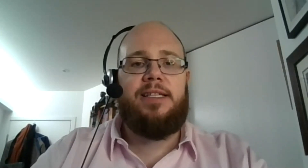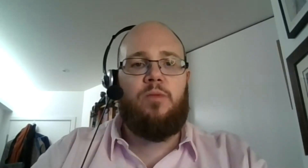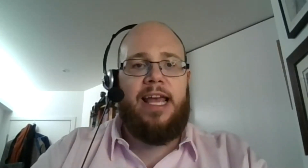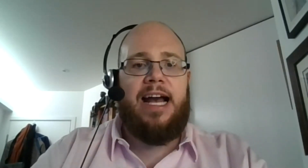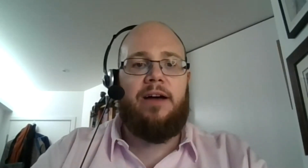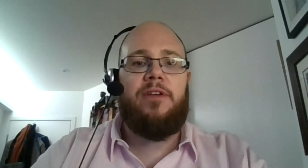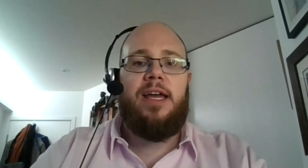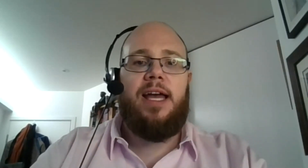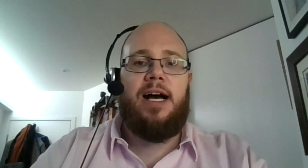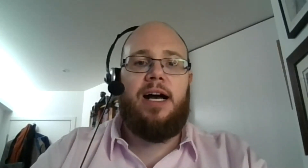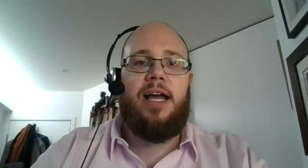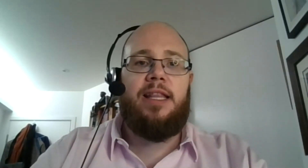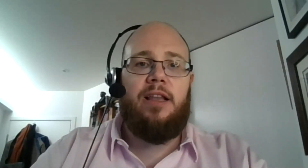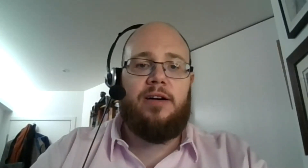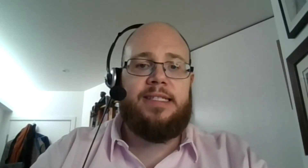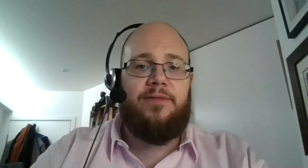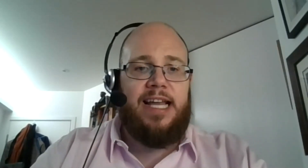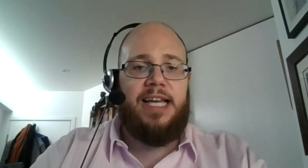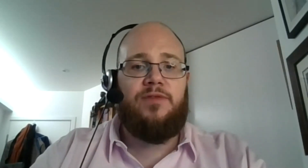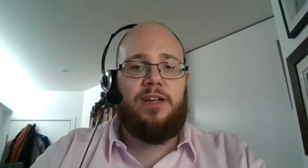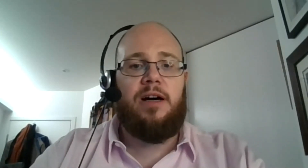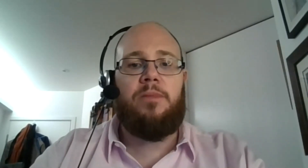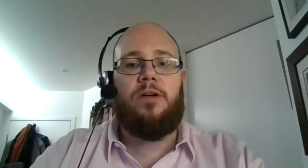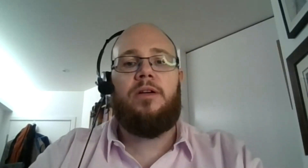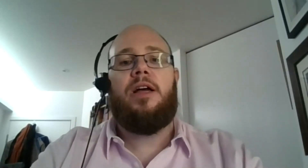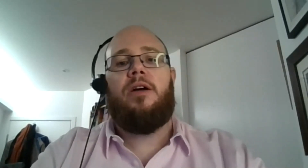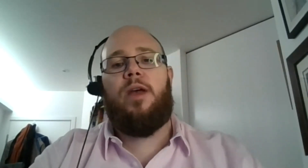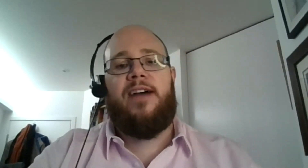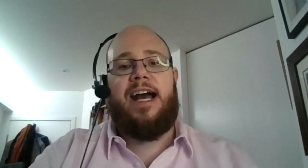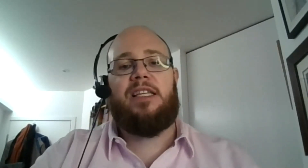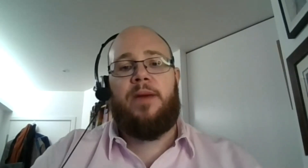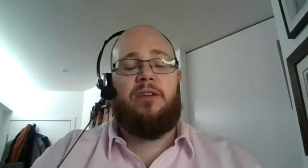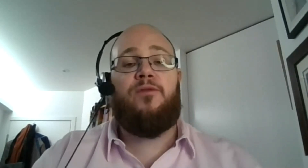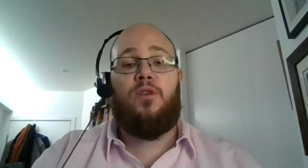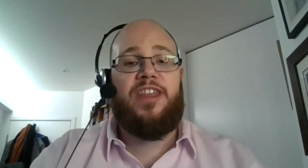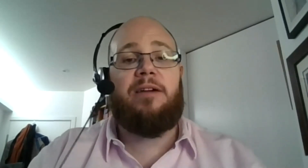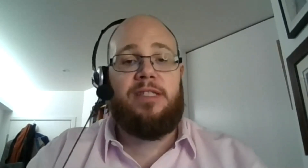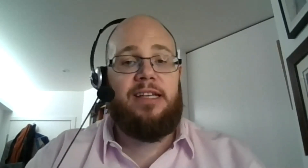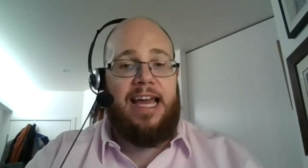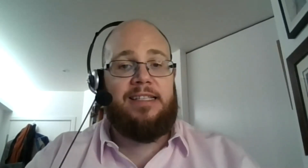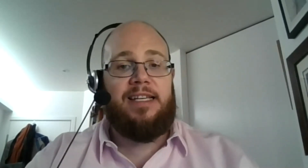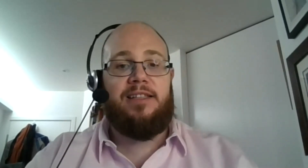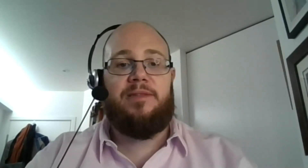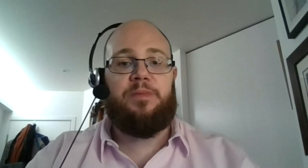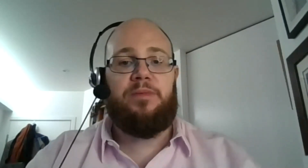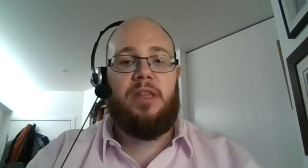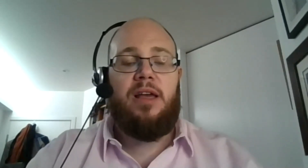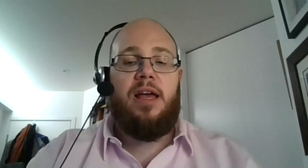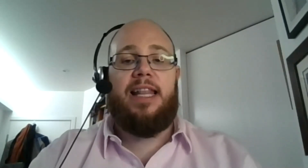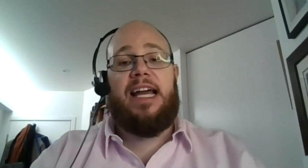we have in the last 7 days, for example, we've had about 4,000 cases. And that gives